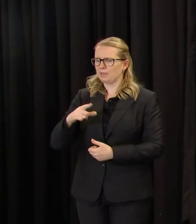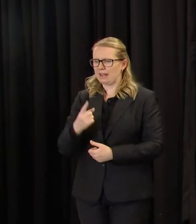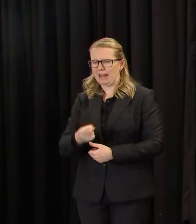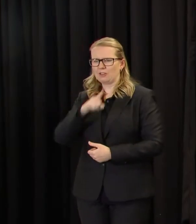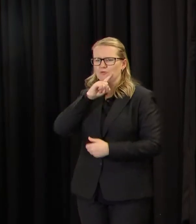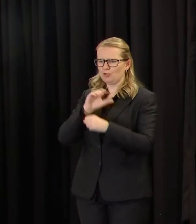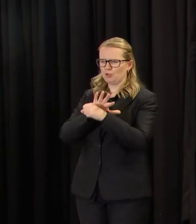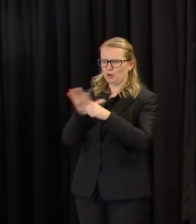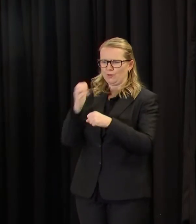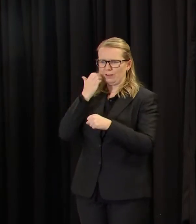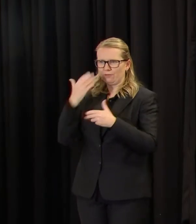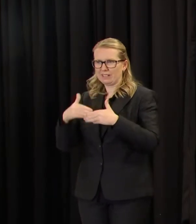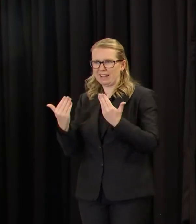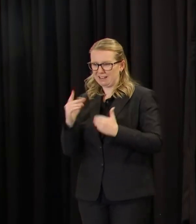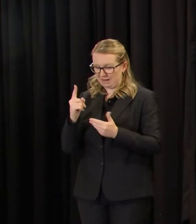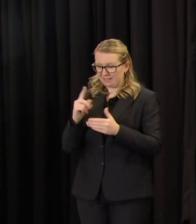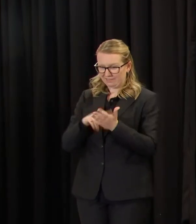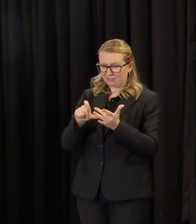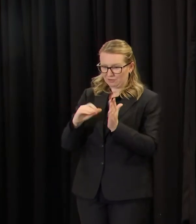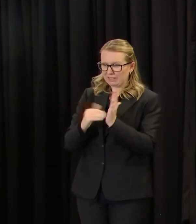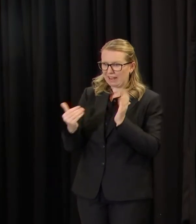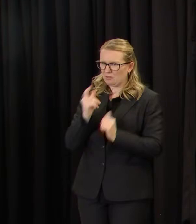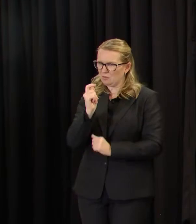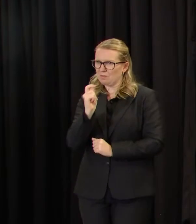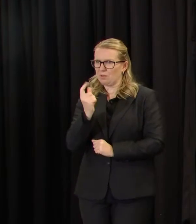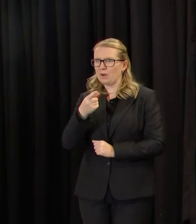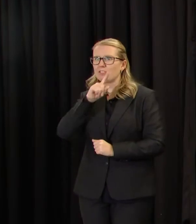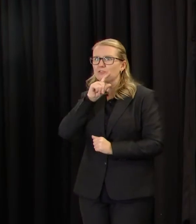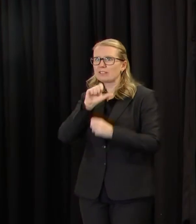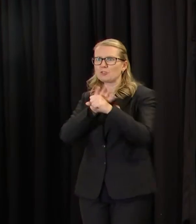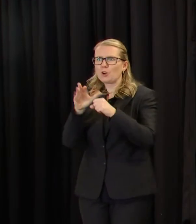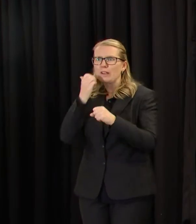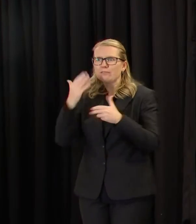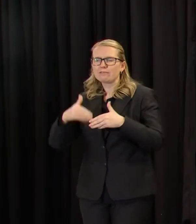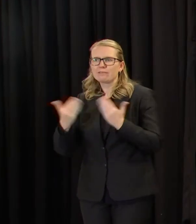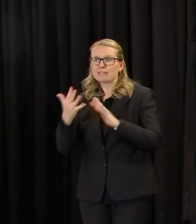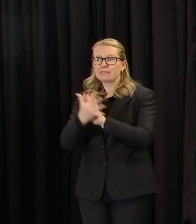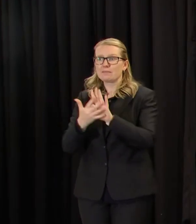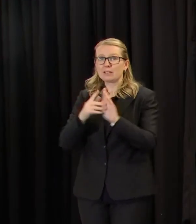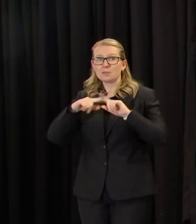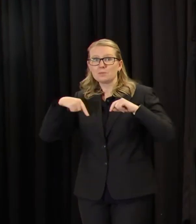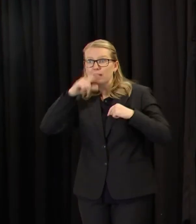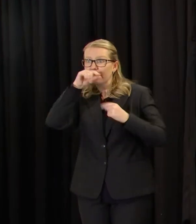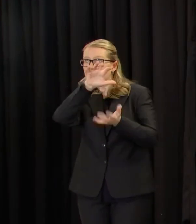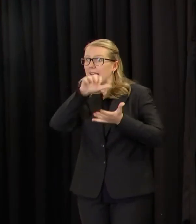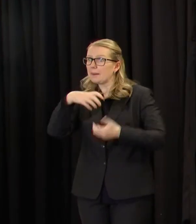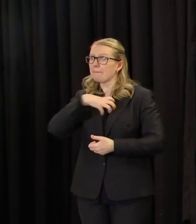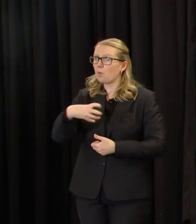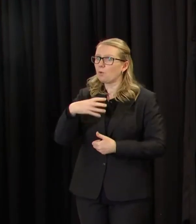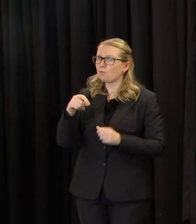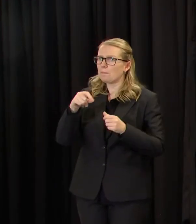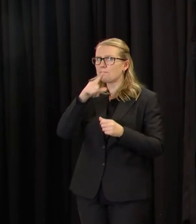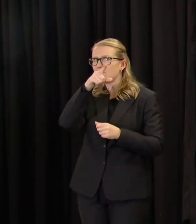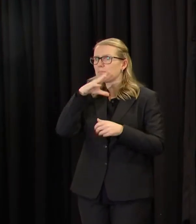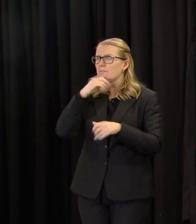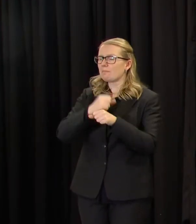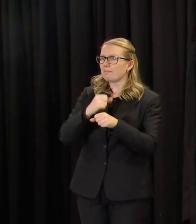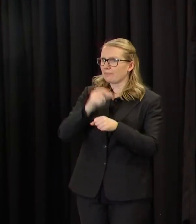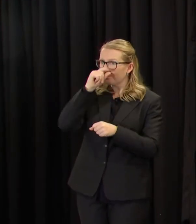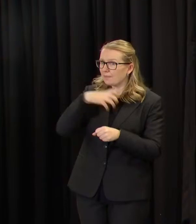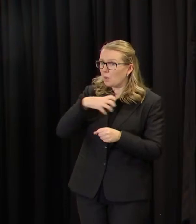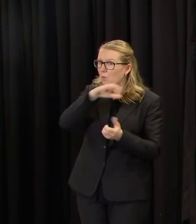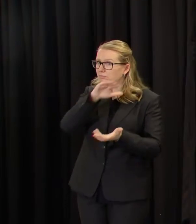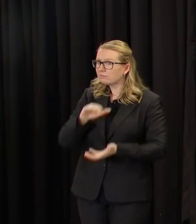just over. Victoria's pretty much at that point. Is there a call for us to get a boost, try to get on top of it? Should we get priority for it? Well, we did